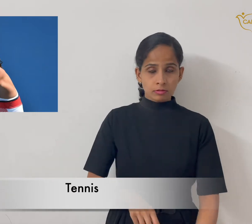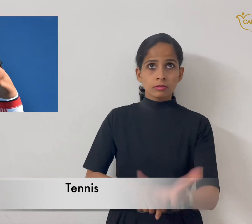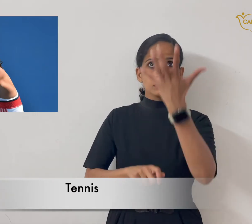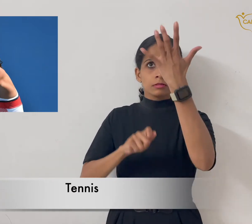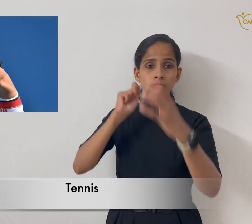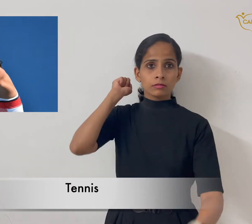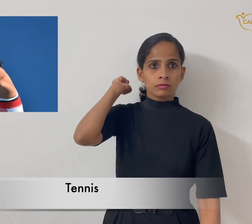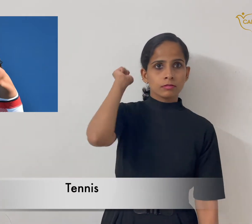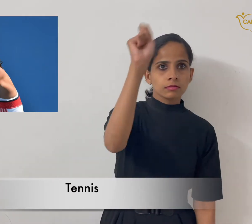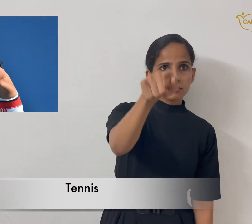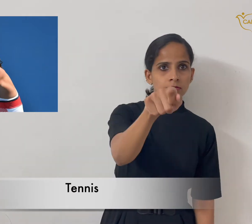Tennis.